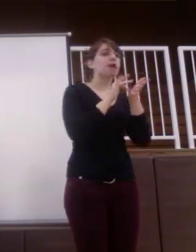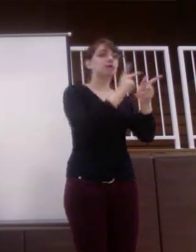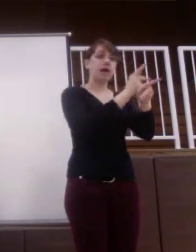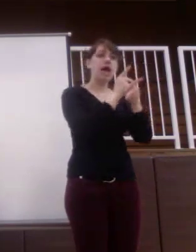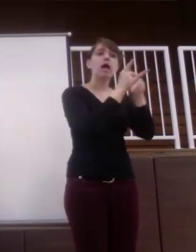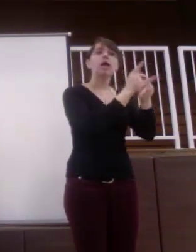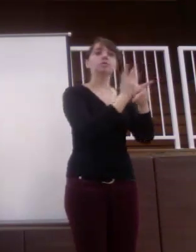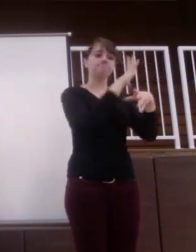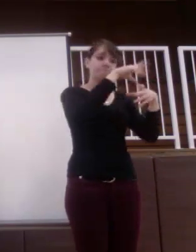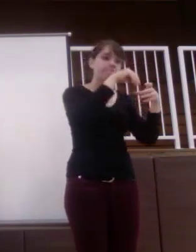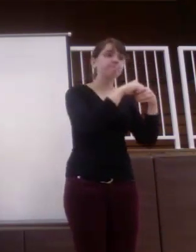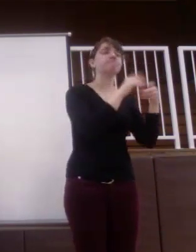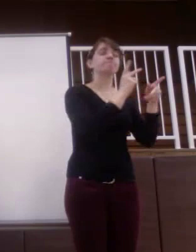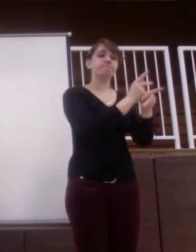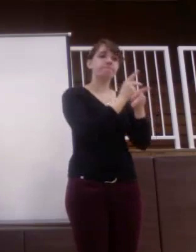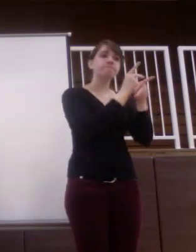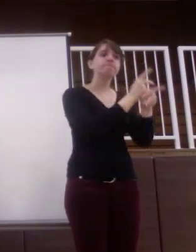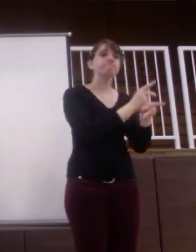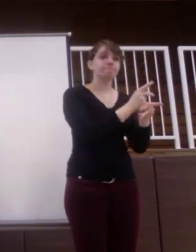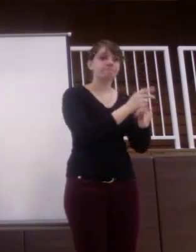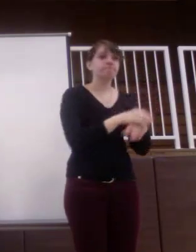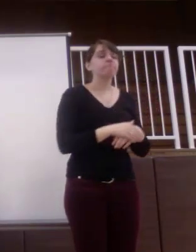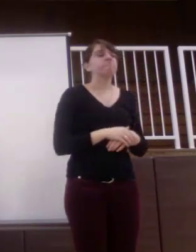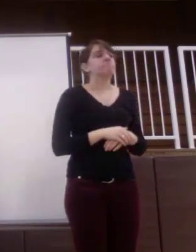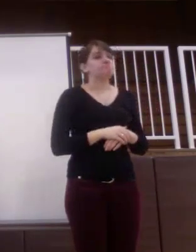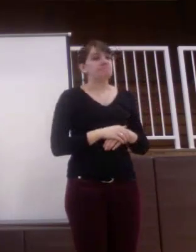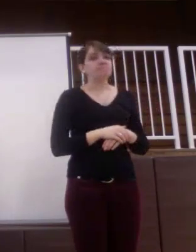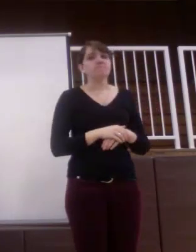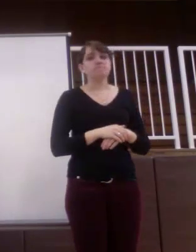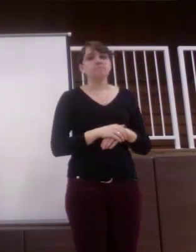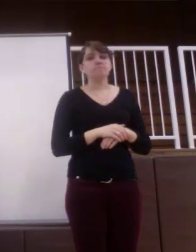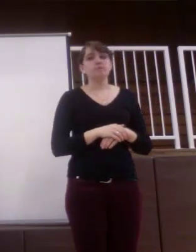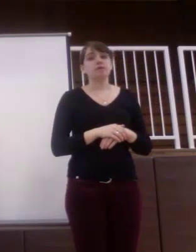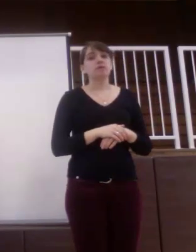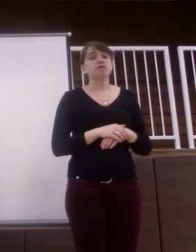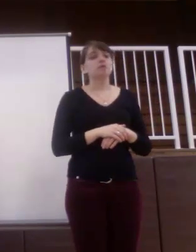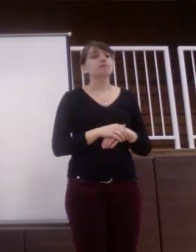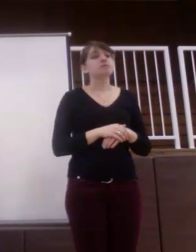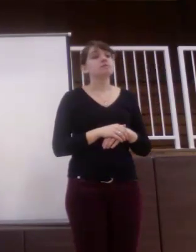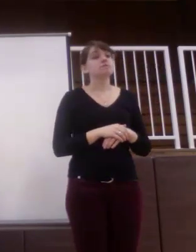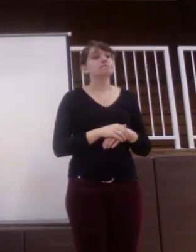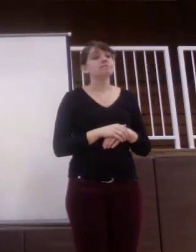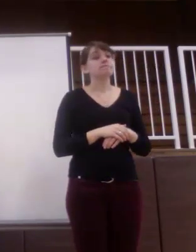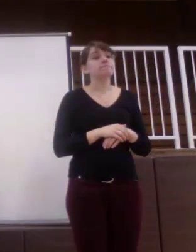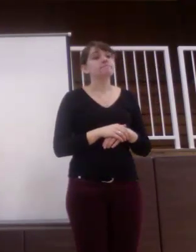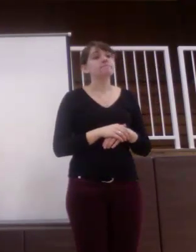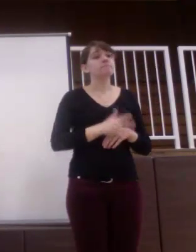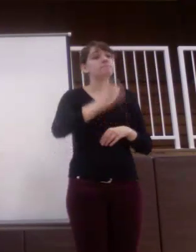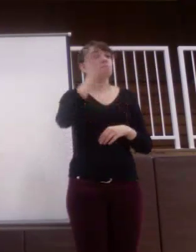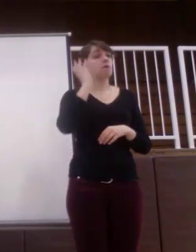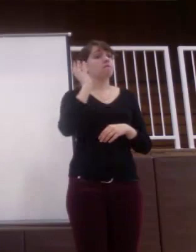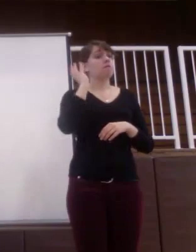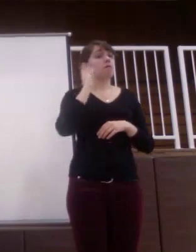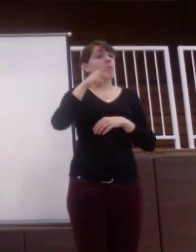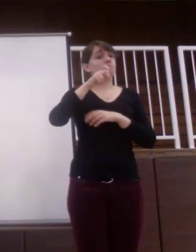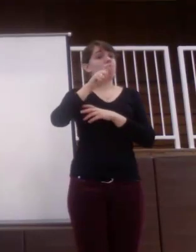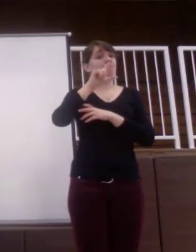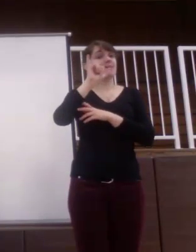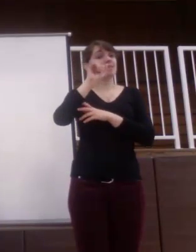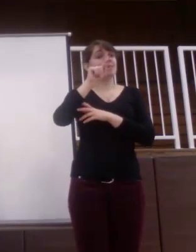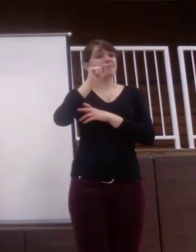So, unlike in prior eras, palliative care does not